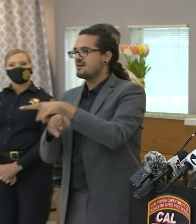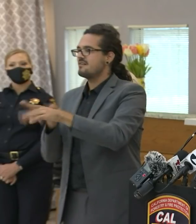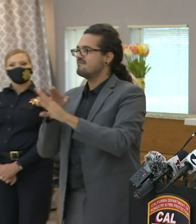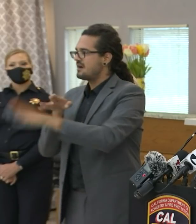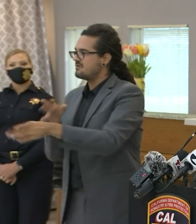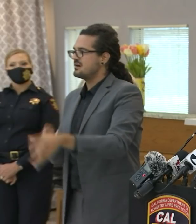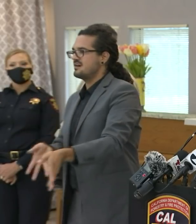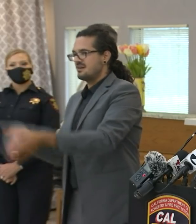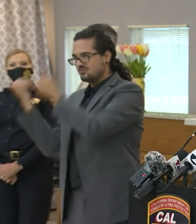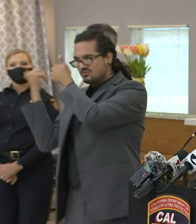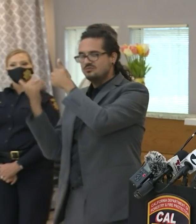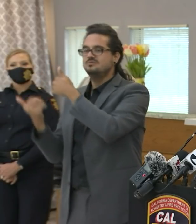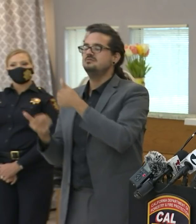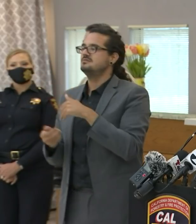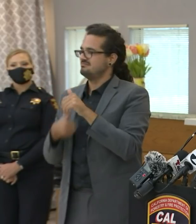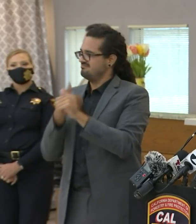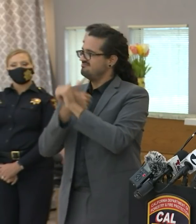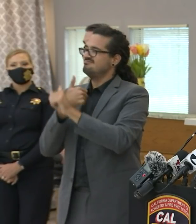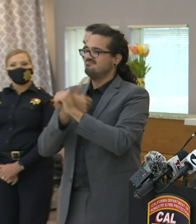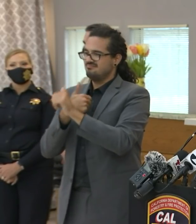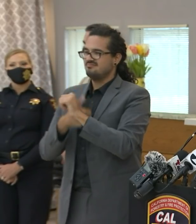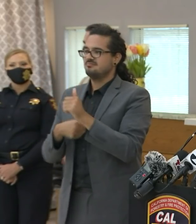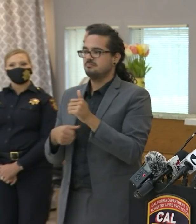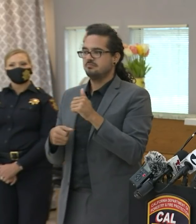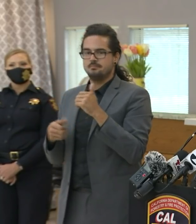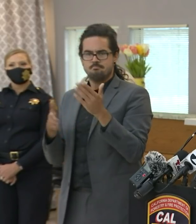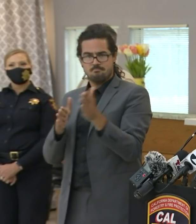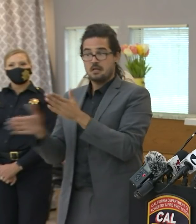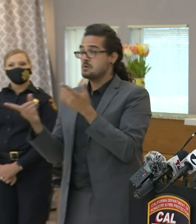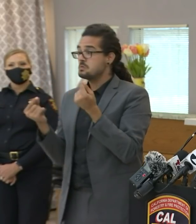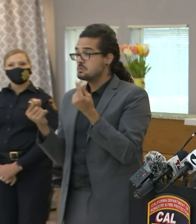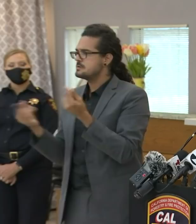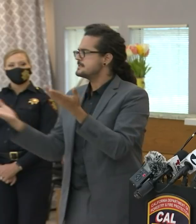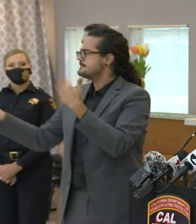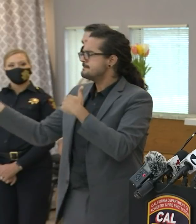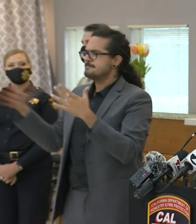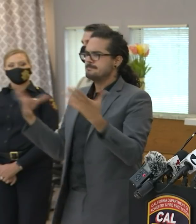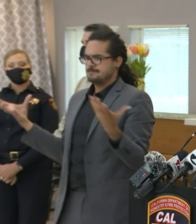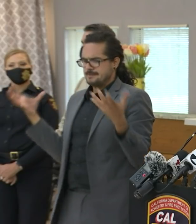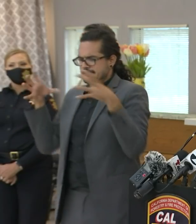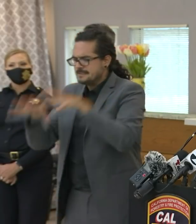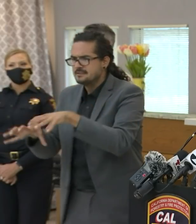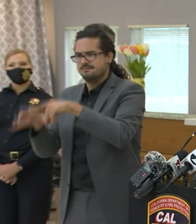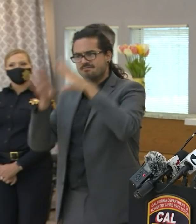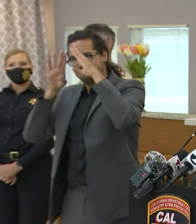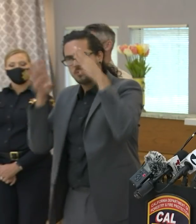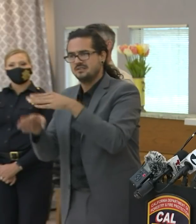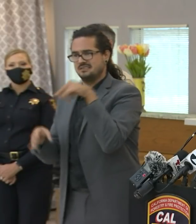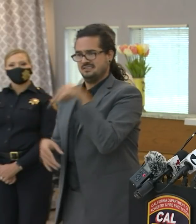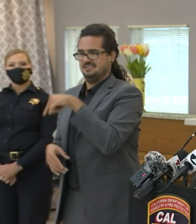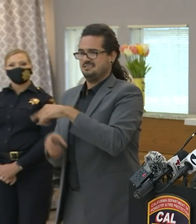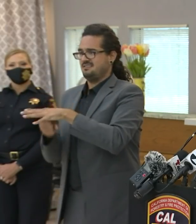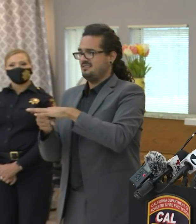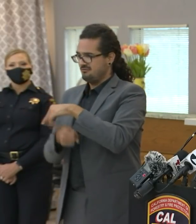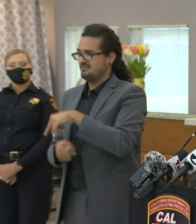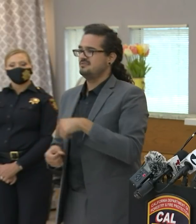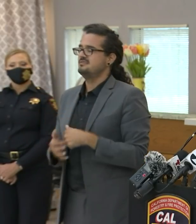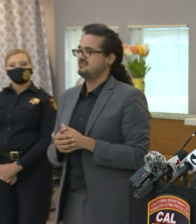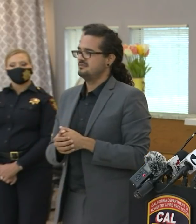have plans in place to take what limited resource we have and to put them into play again The tactic would have been point protection, which means that